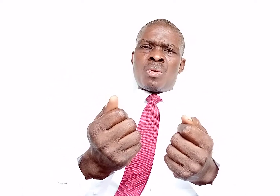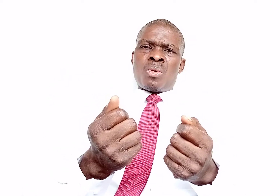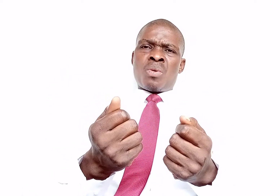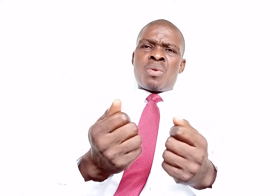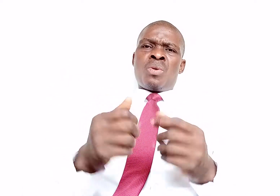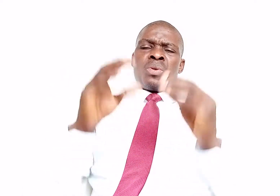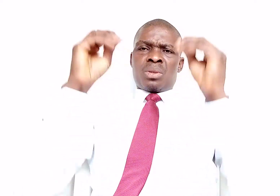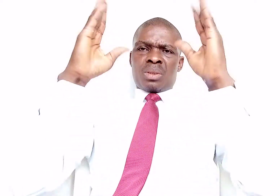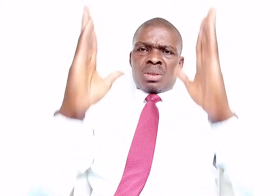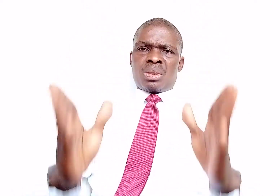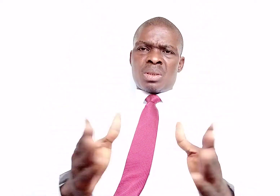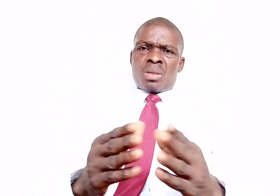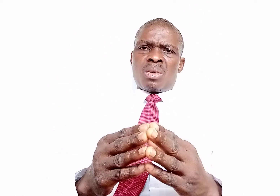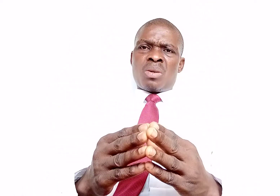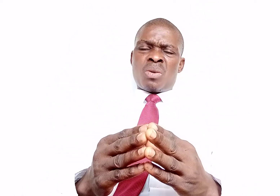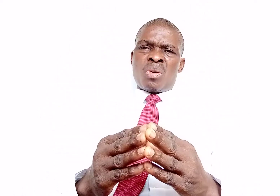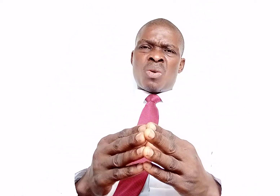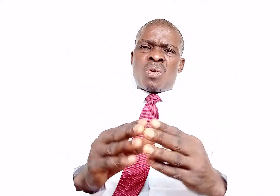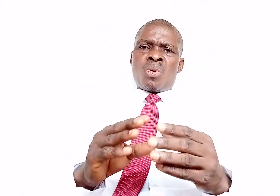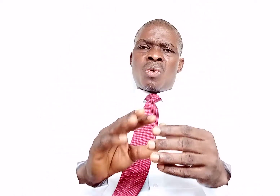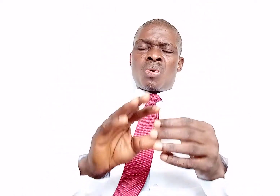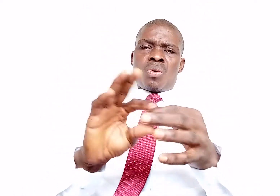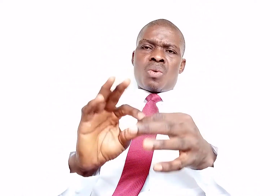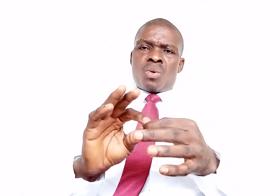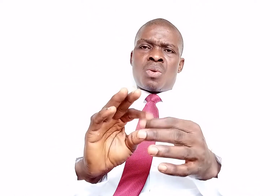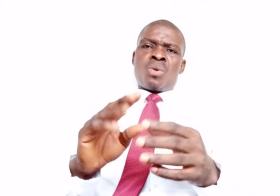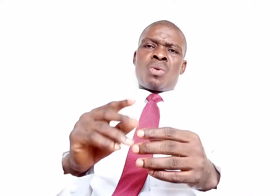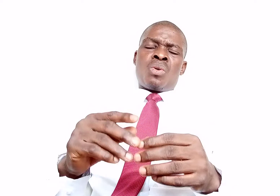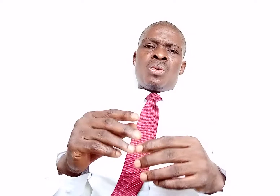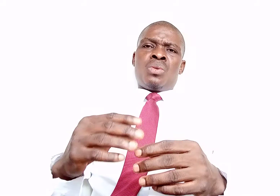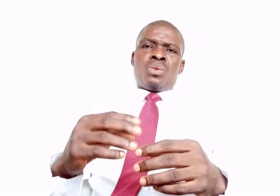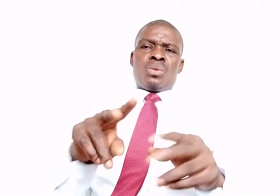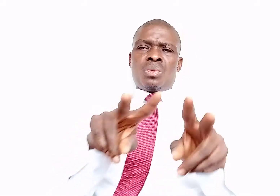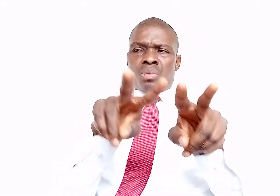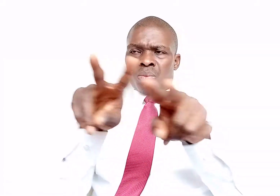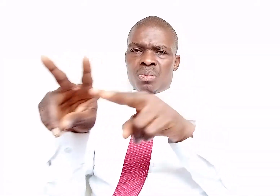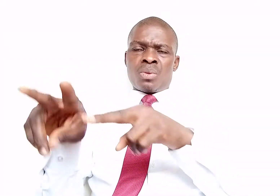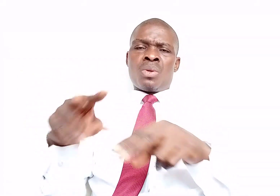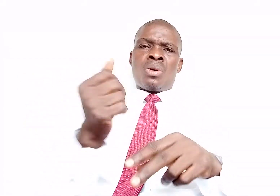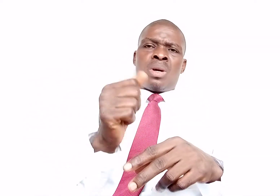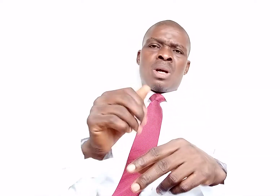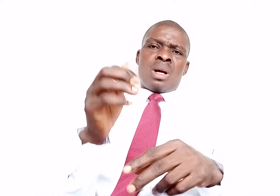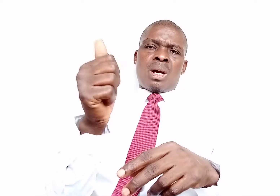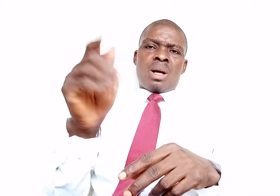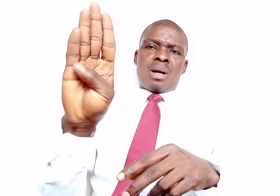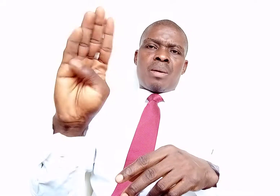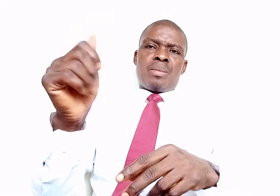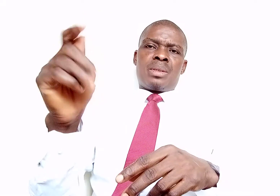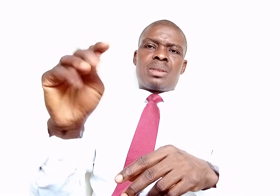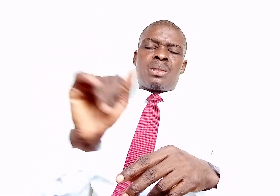facilitator, coordinator, supervisor, ambassador,